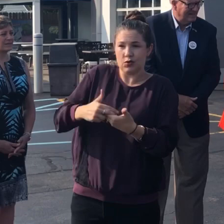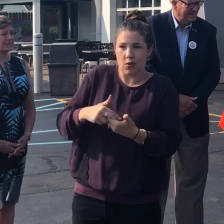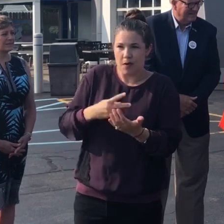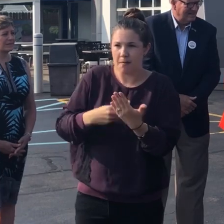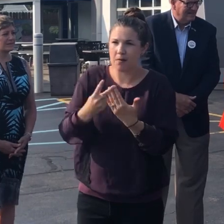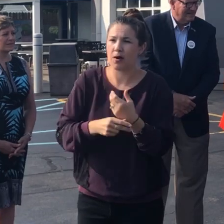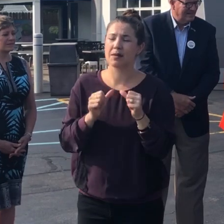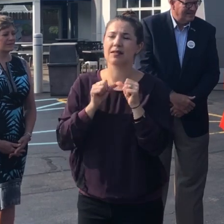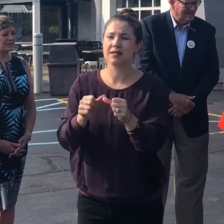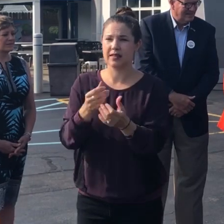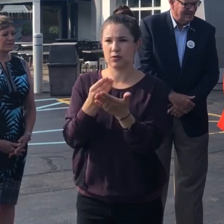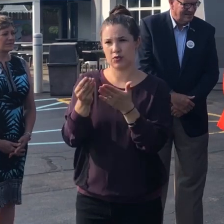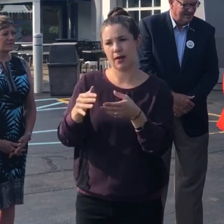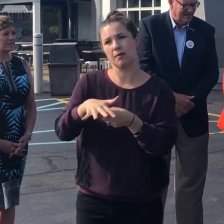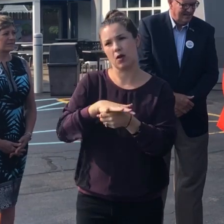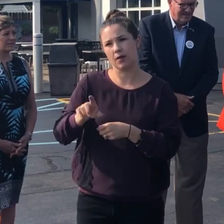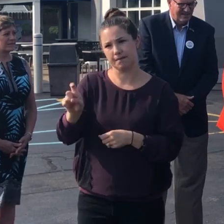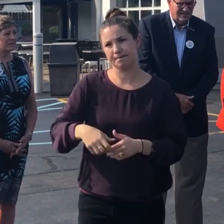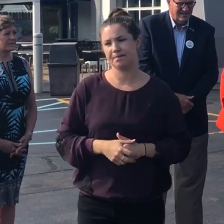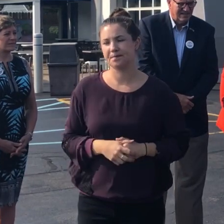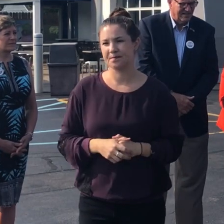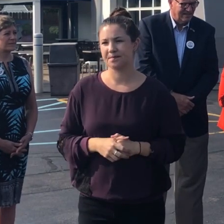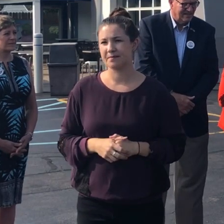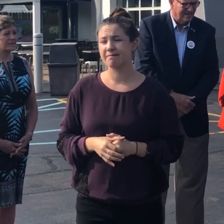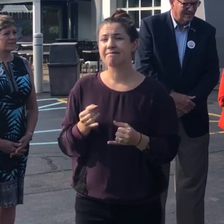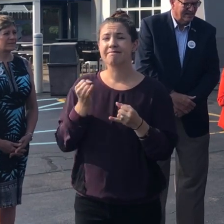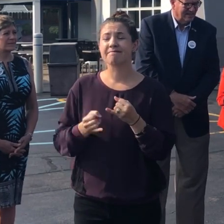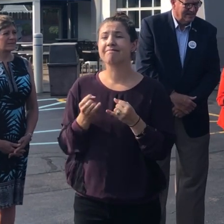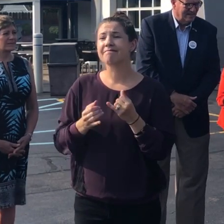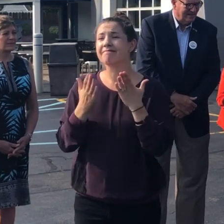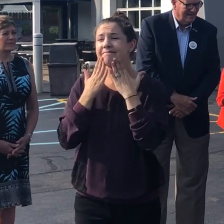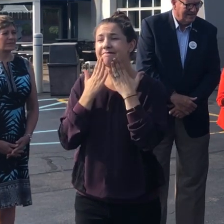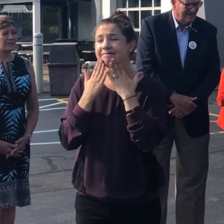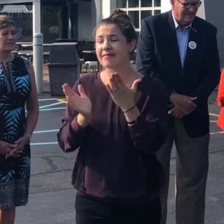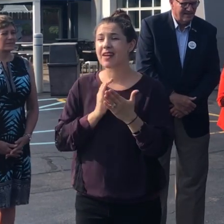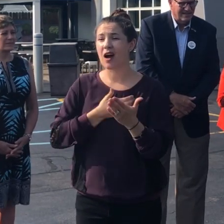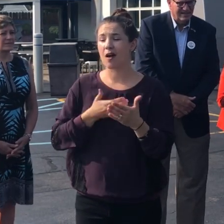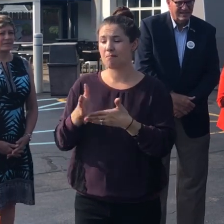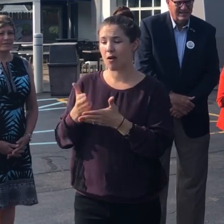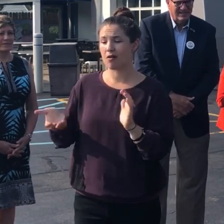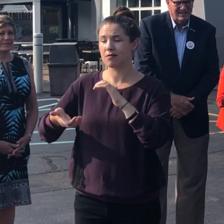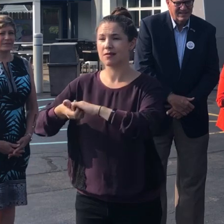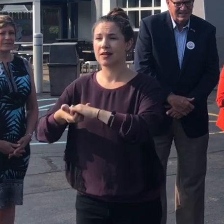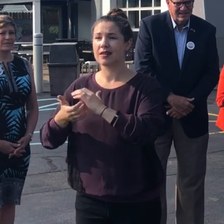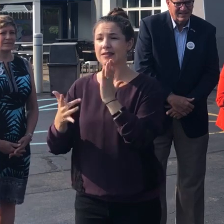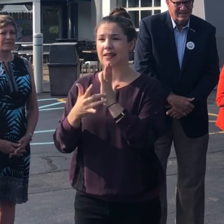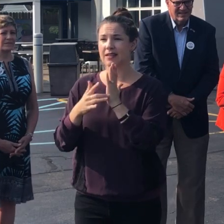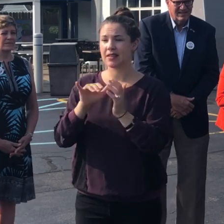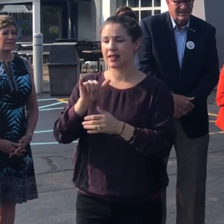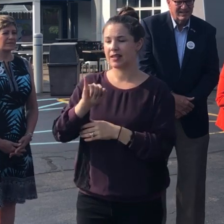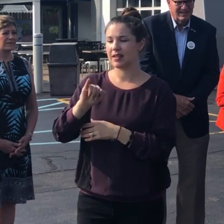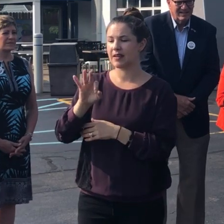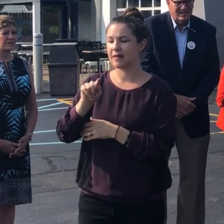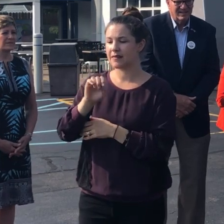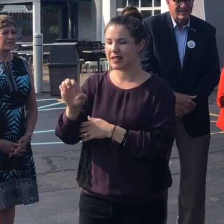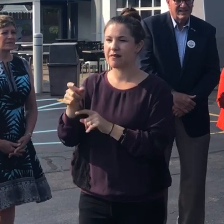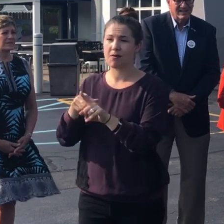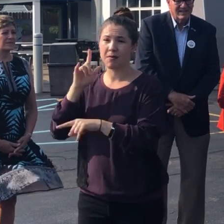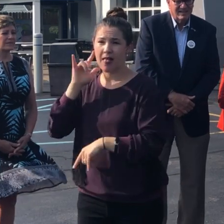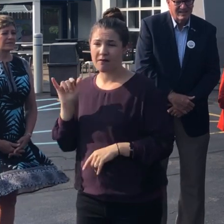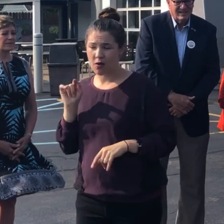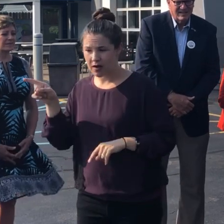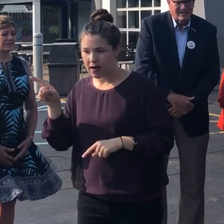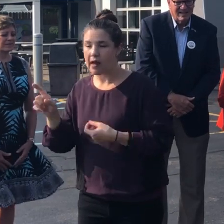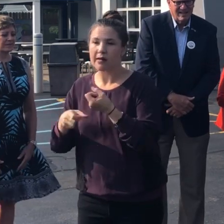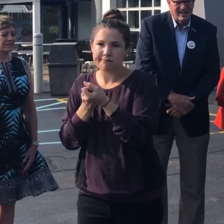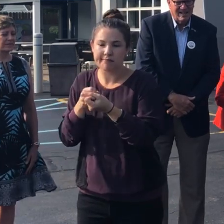that we continue to shop local. Lastly, I'd like to thank our partner in technology, eGift, out of California. They powered